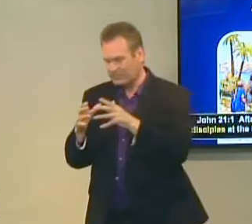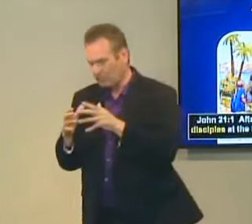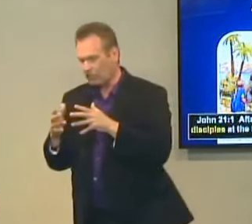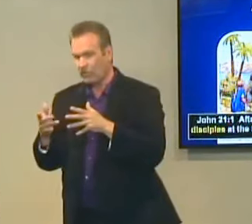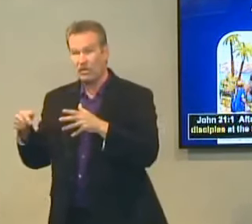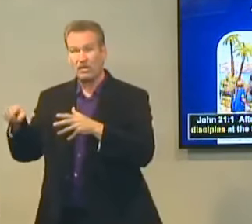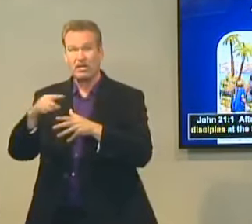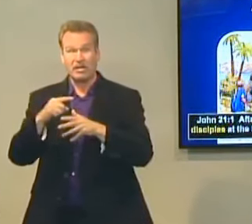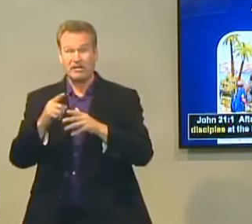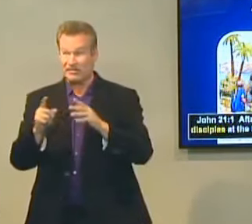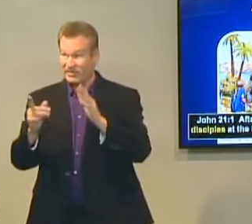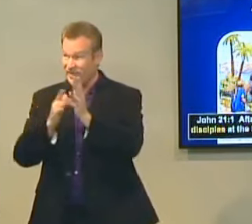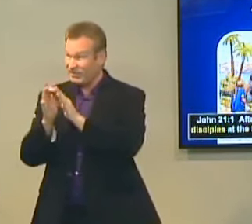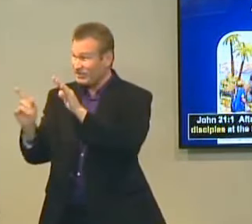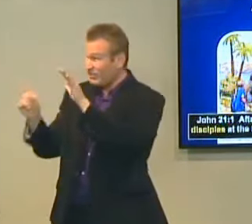Now Peter. And the other apostles.